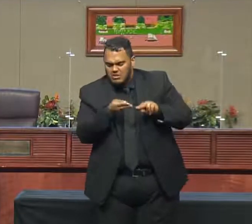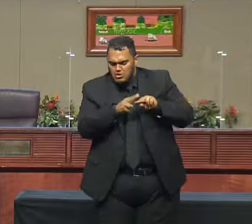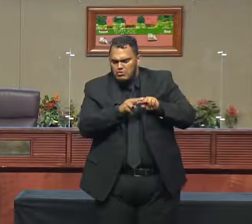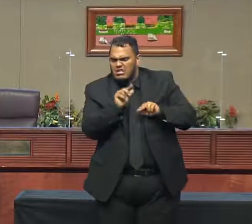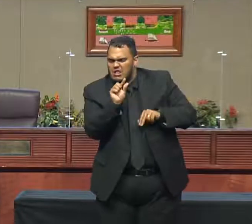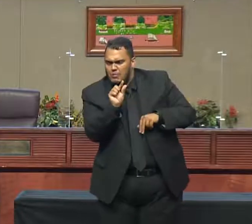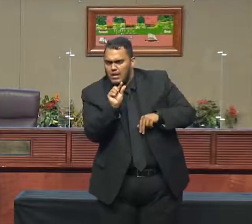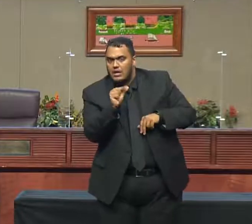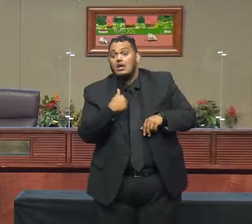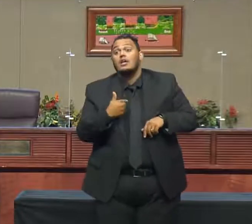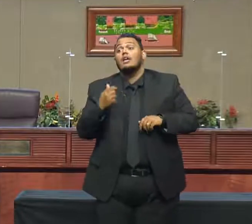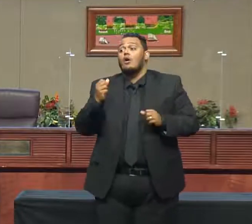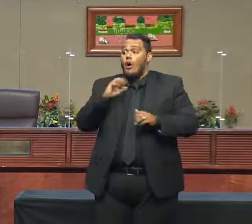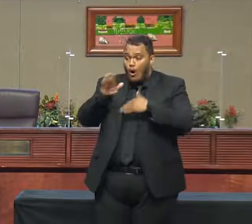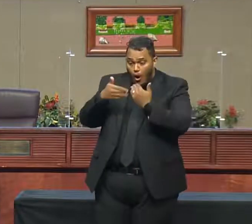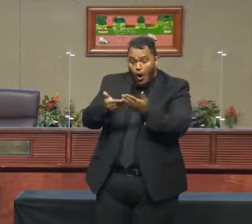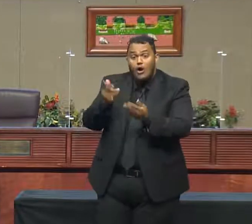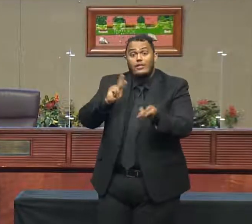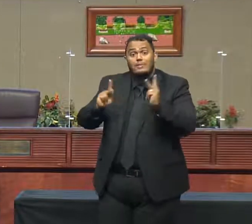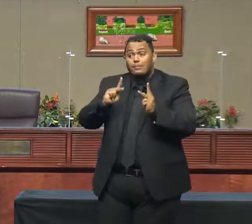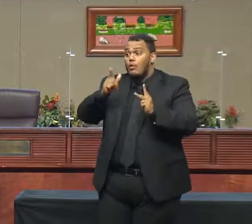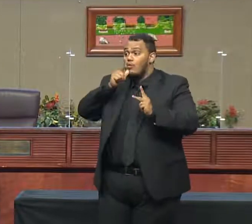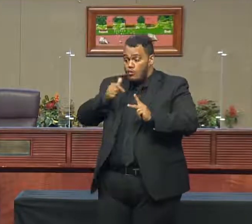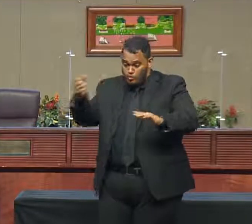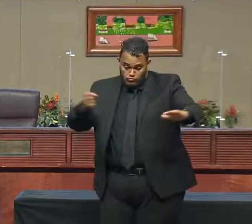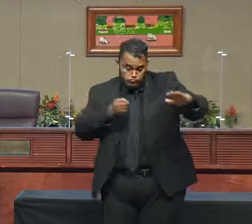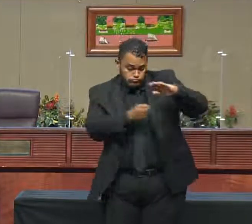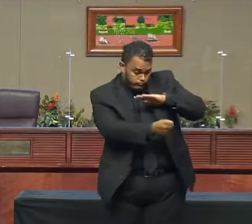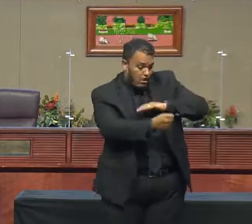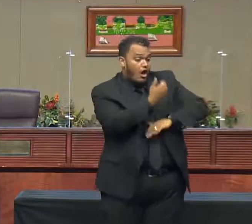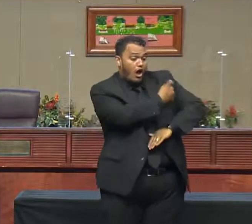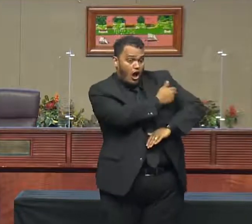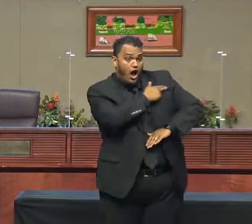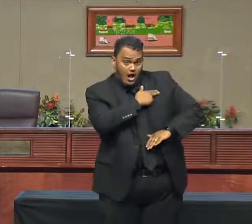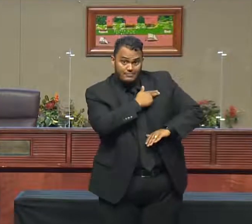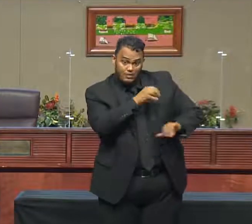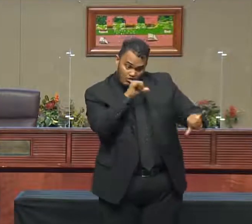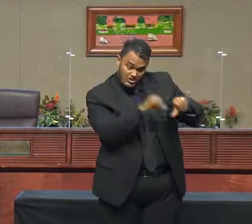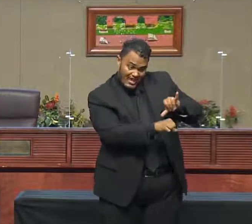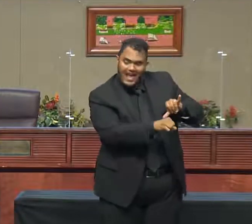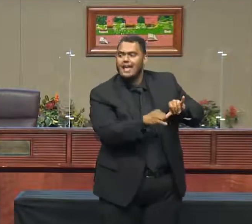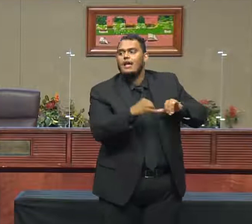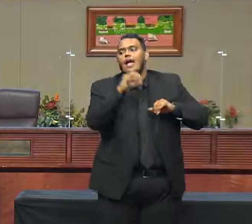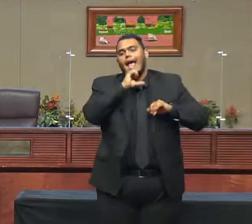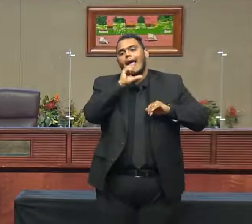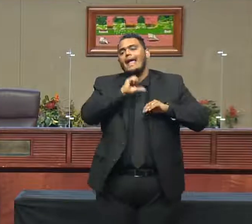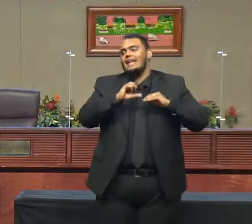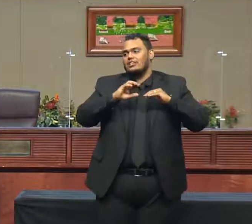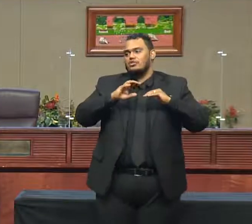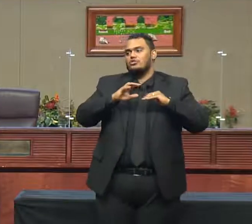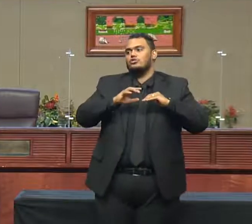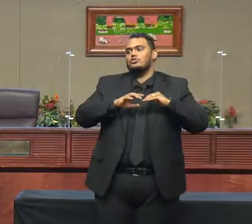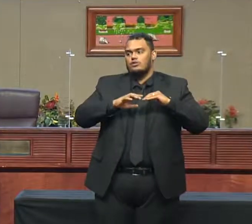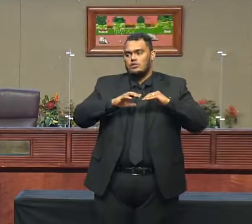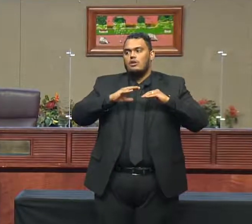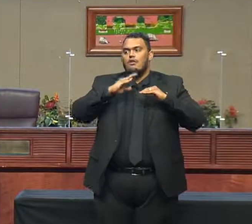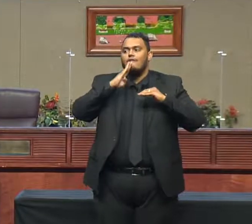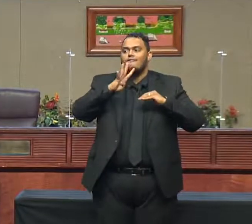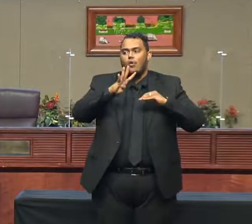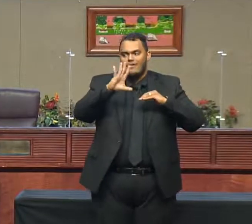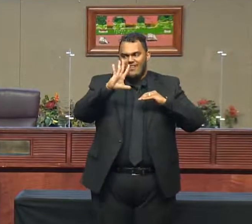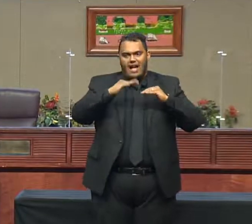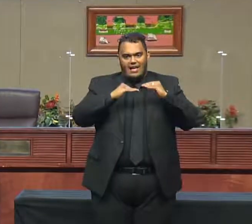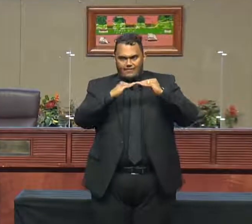hospitalized were younger than 45. So the alert is we have protected the older segment